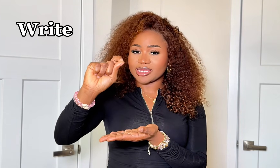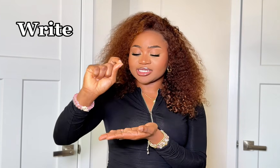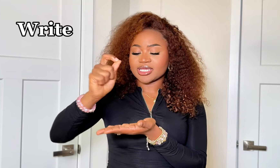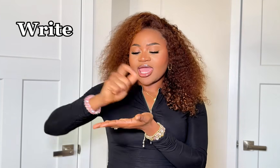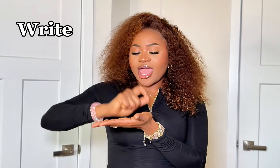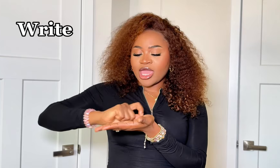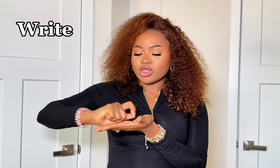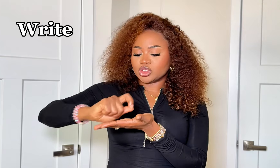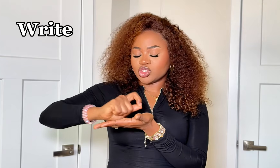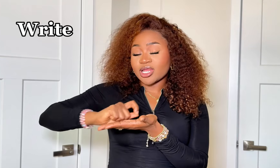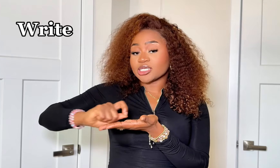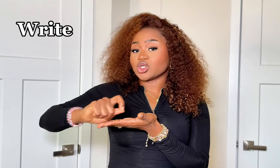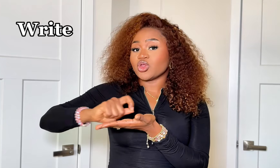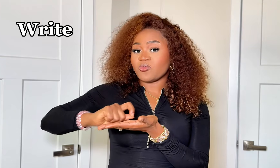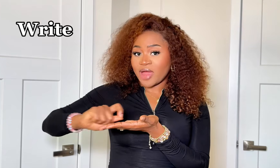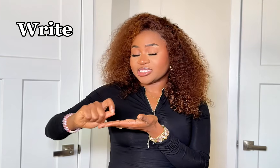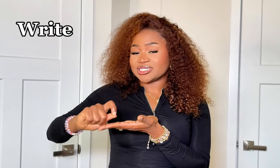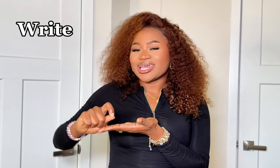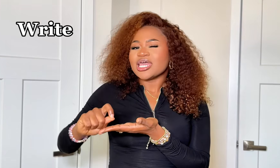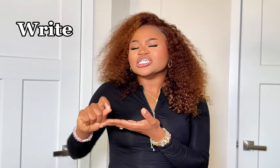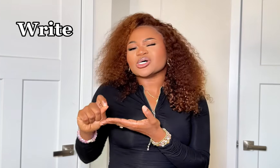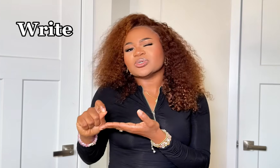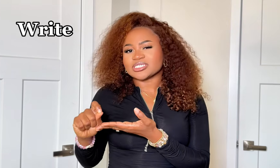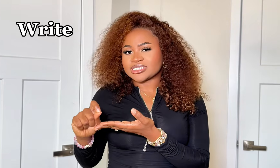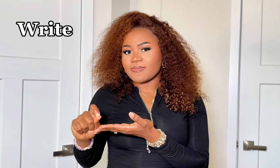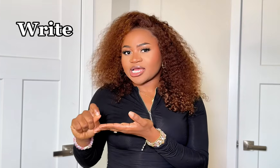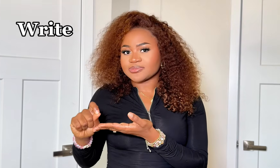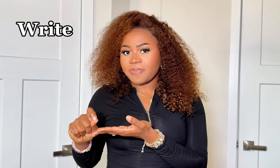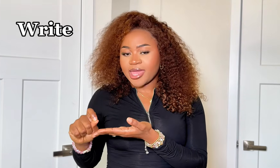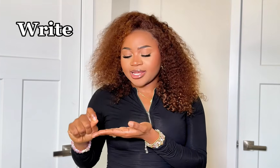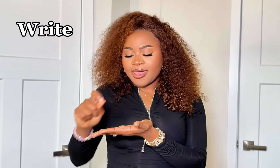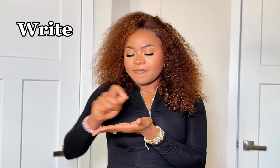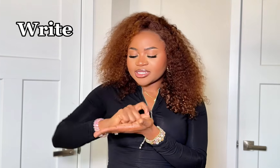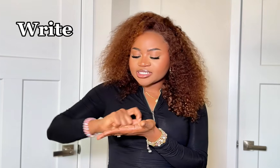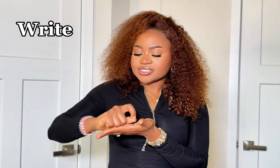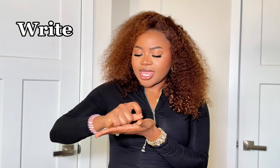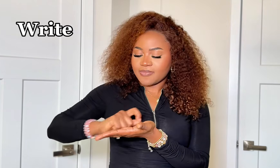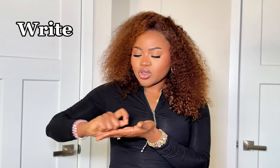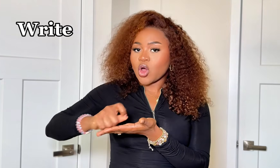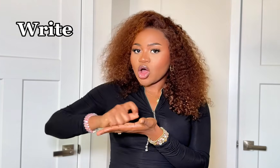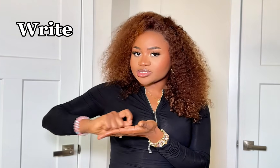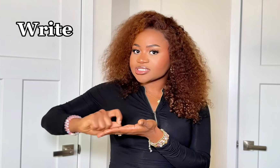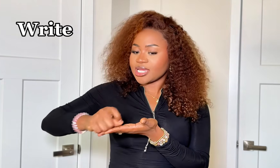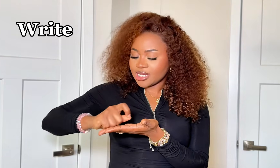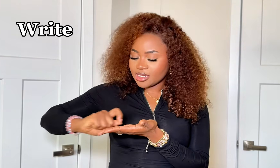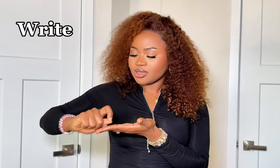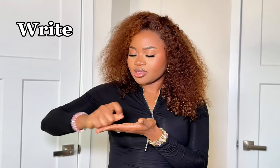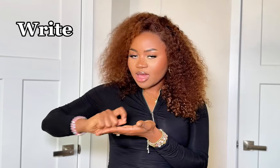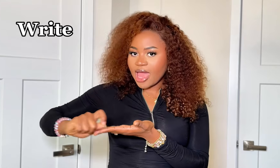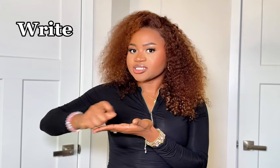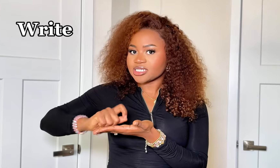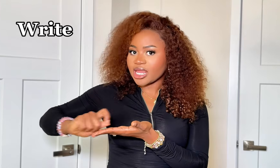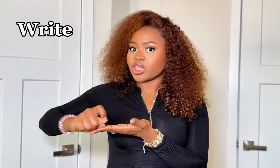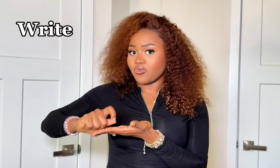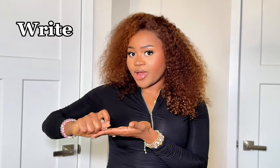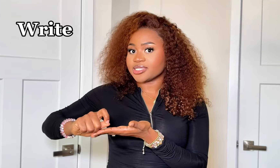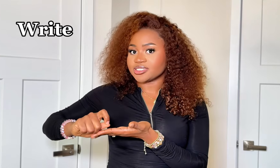this, and you're showing as though you're writing. It's almost the same as pen, but this time you're constantly acting like you're writing,